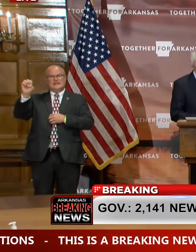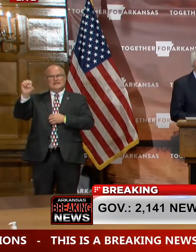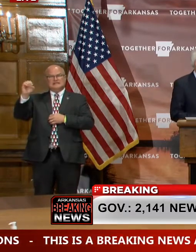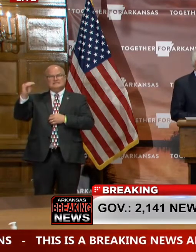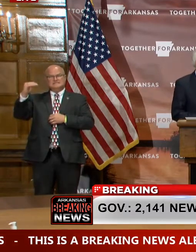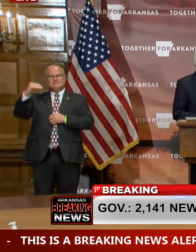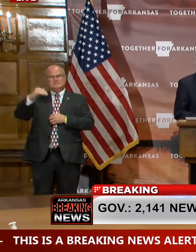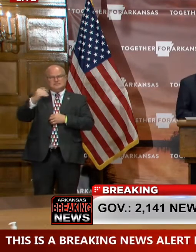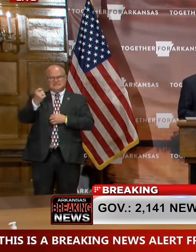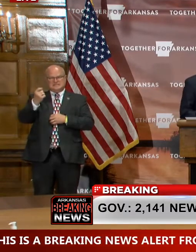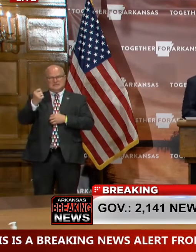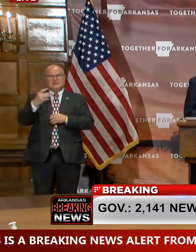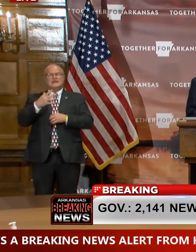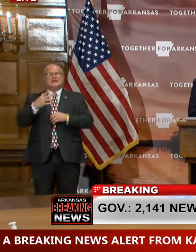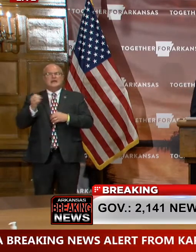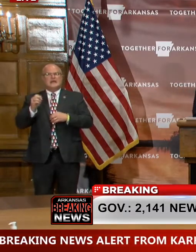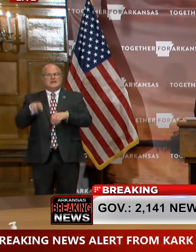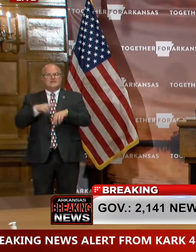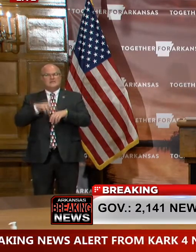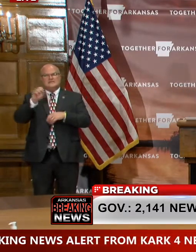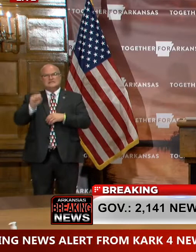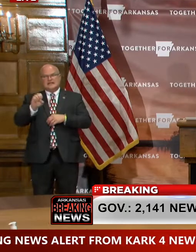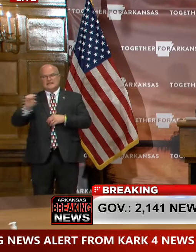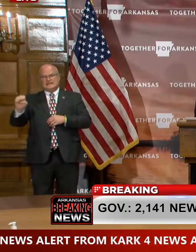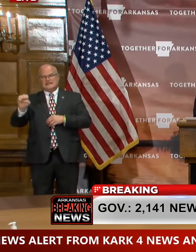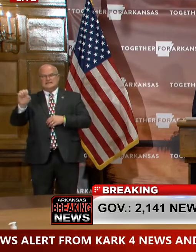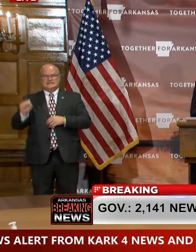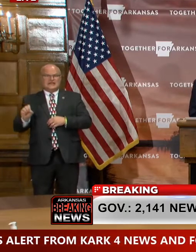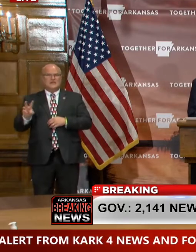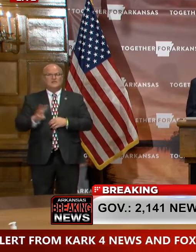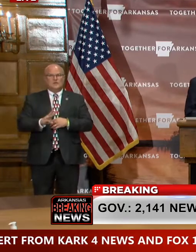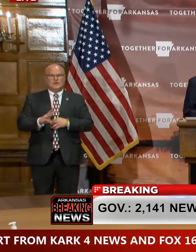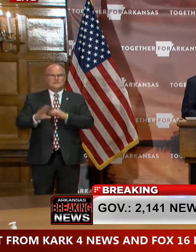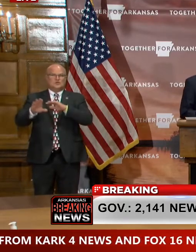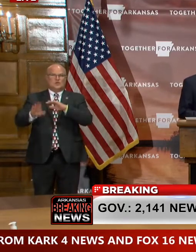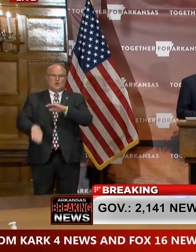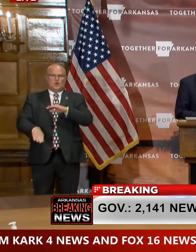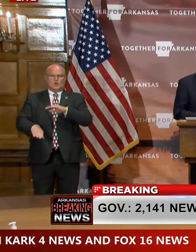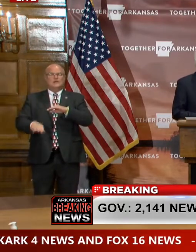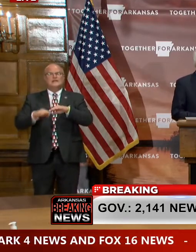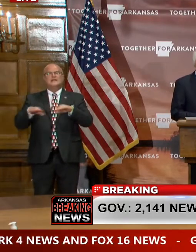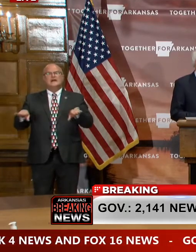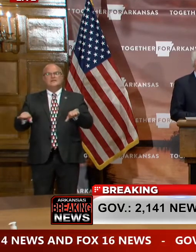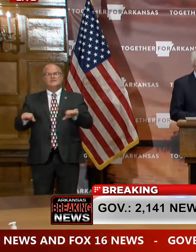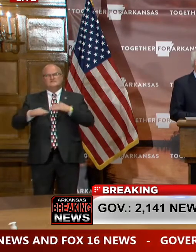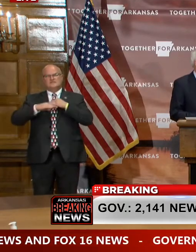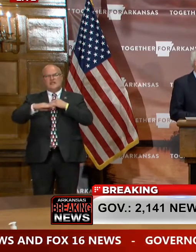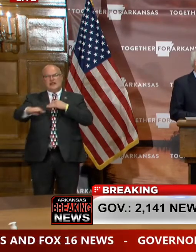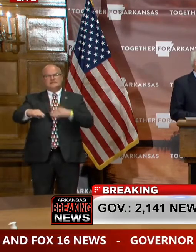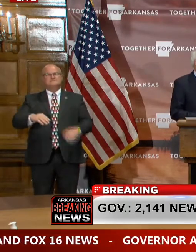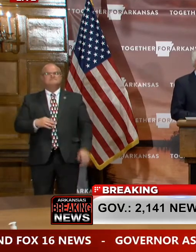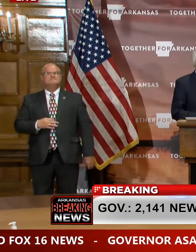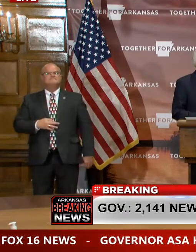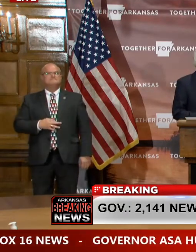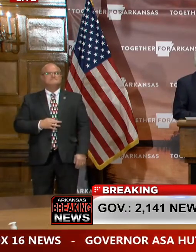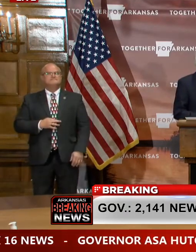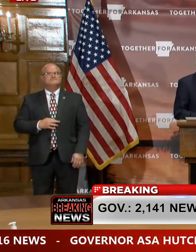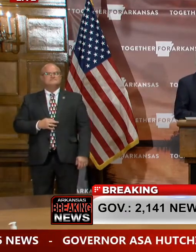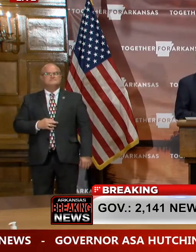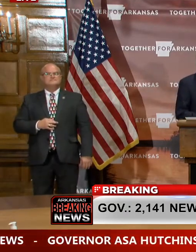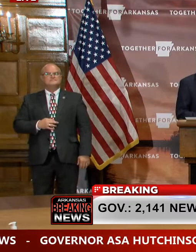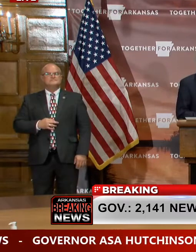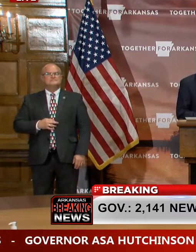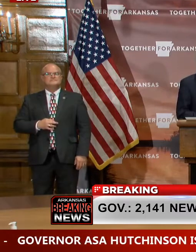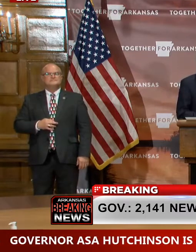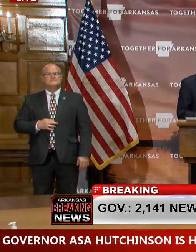little bit, and then, of course, Southeast, Southwest, much lower level and fairly flat. There's a couple of